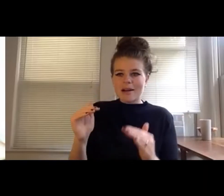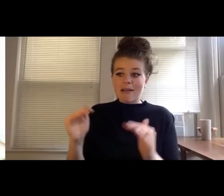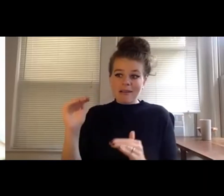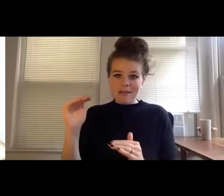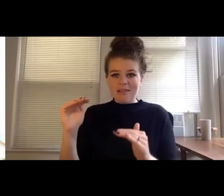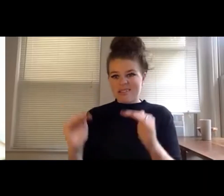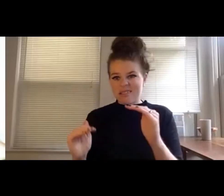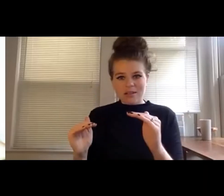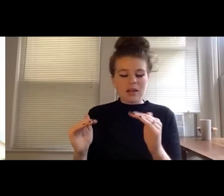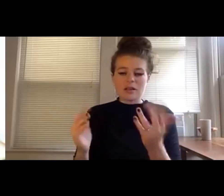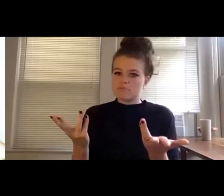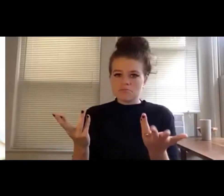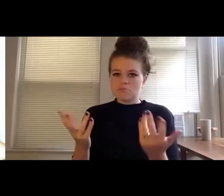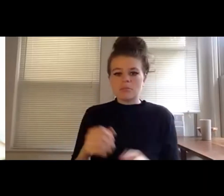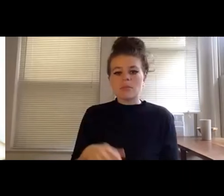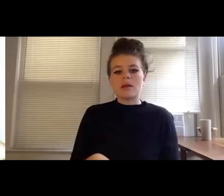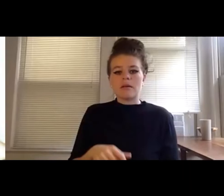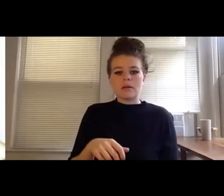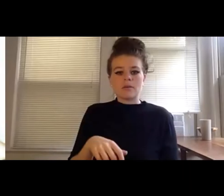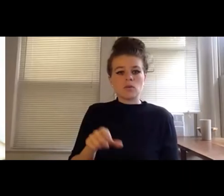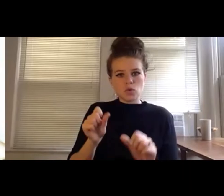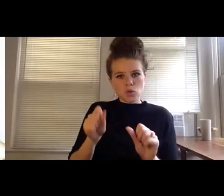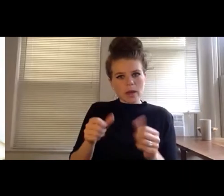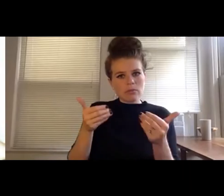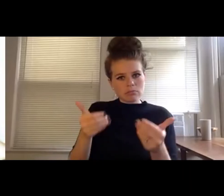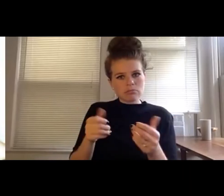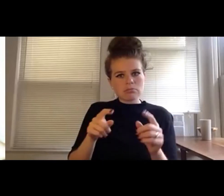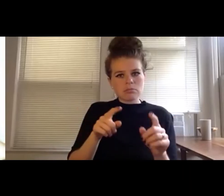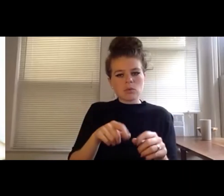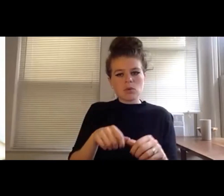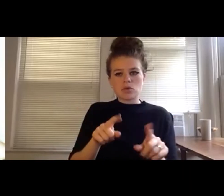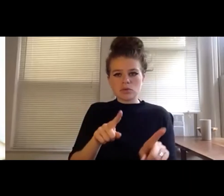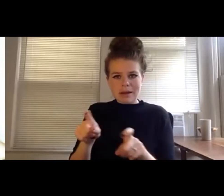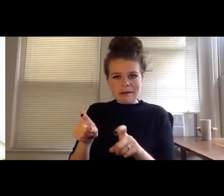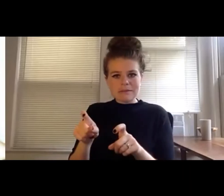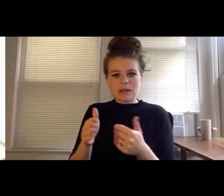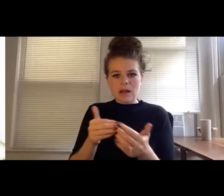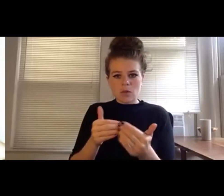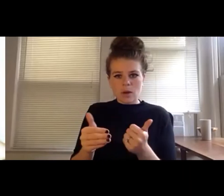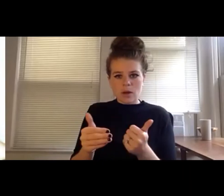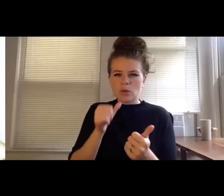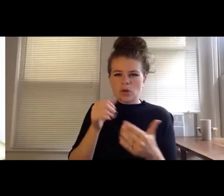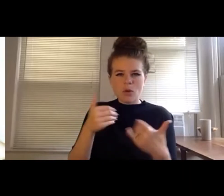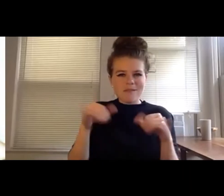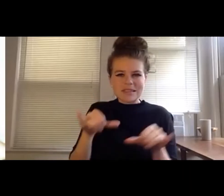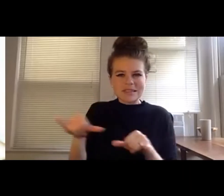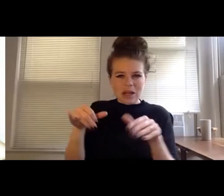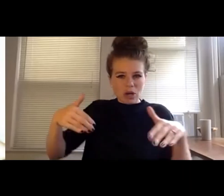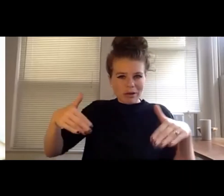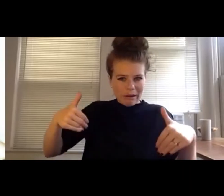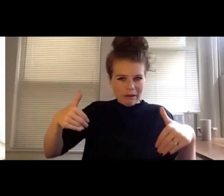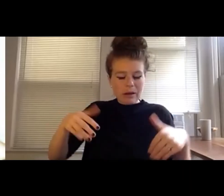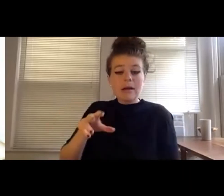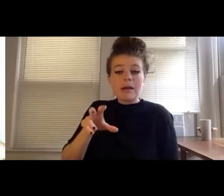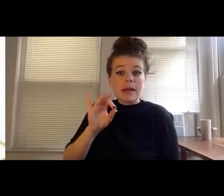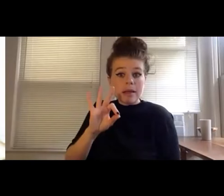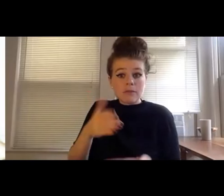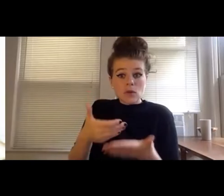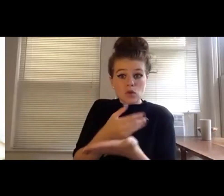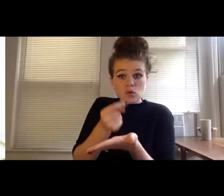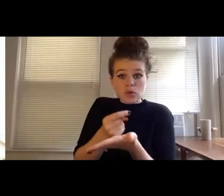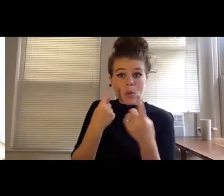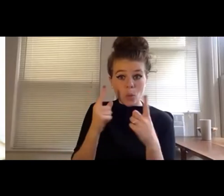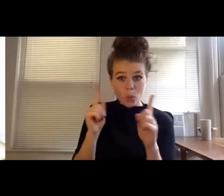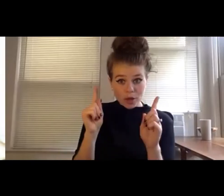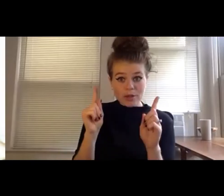new treatment that we don't have a standard of care treatment that has been proven to work. But if the new treatment works, that's why we have